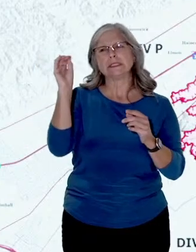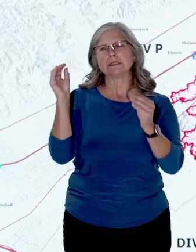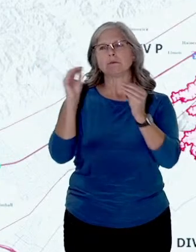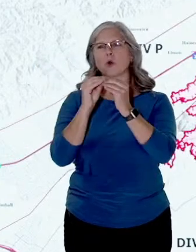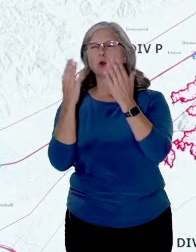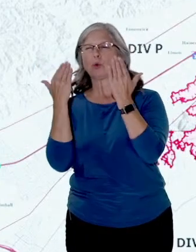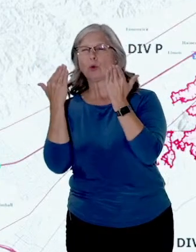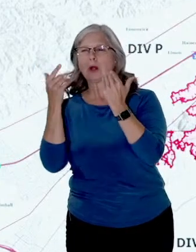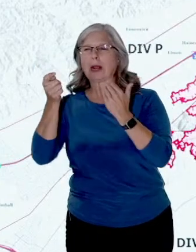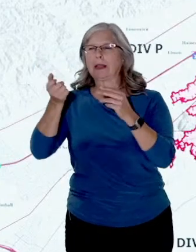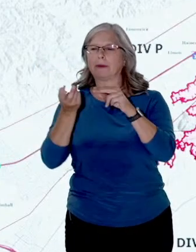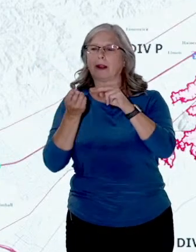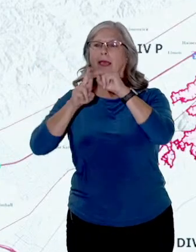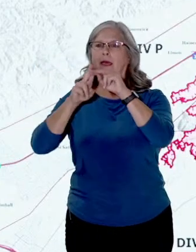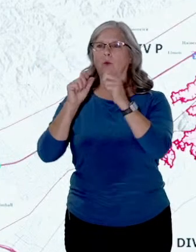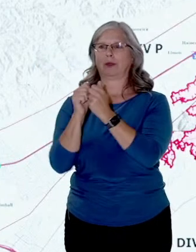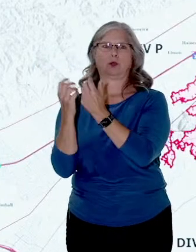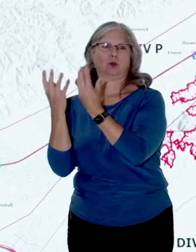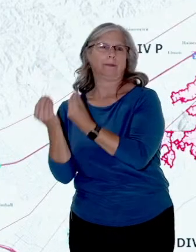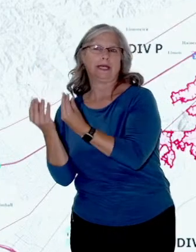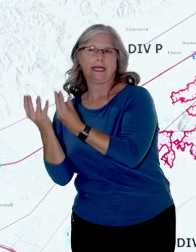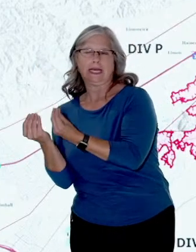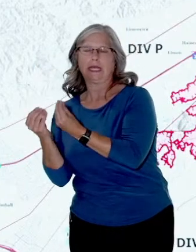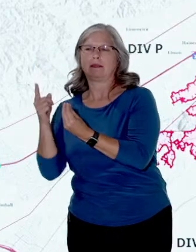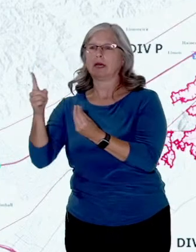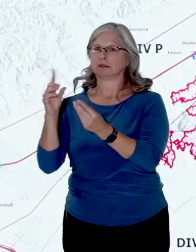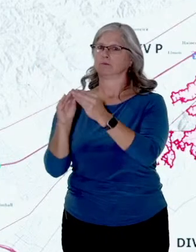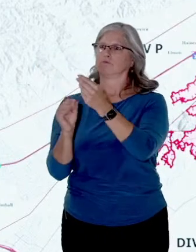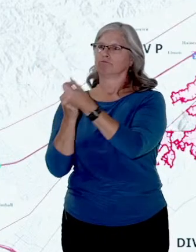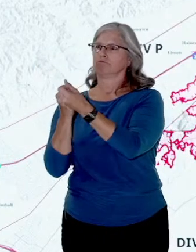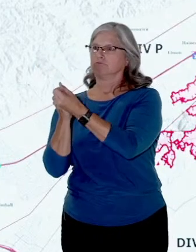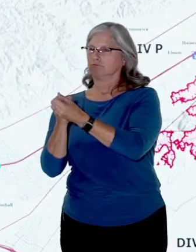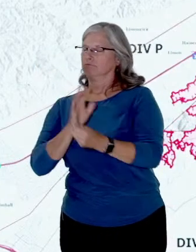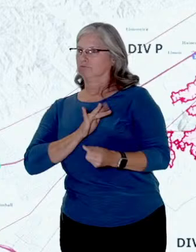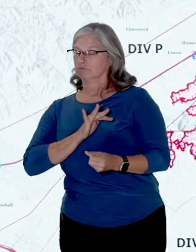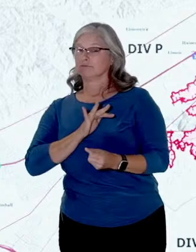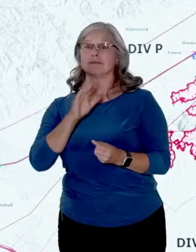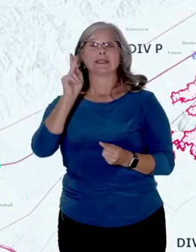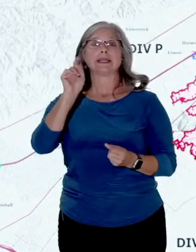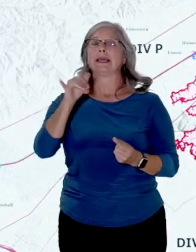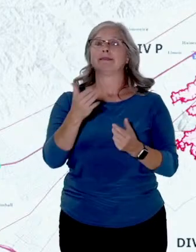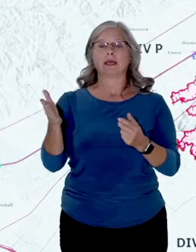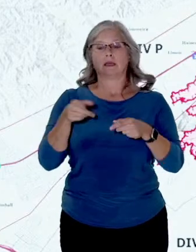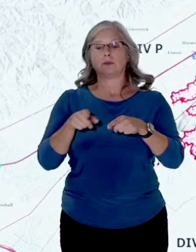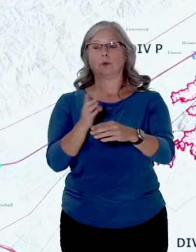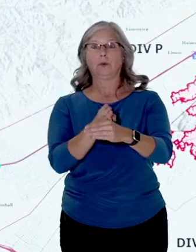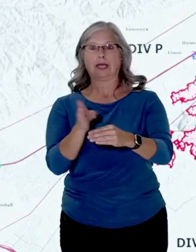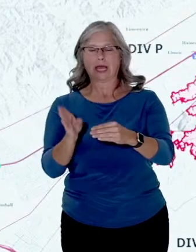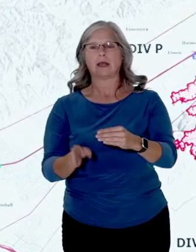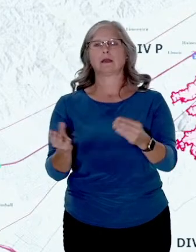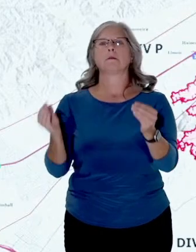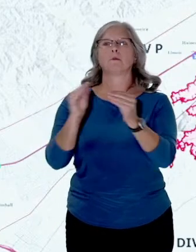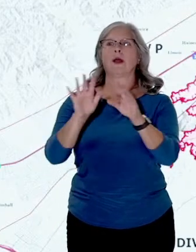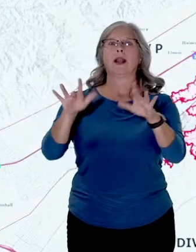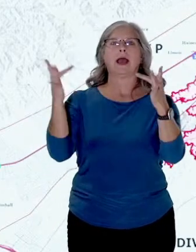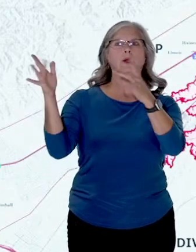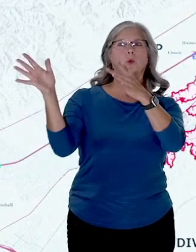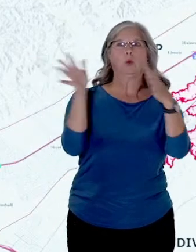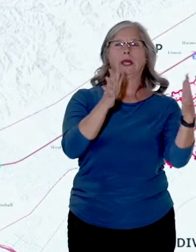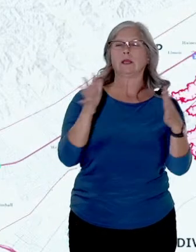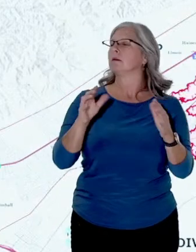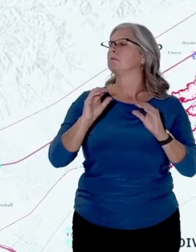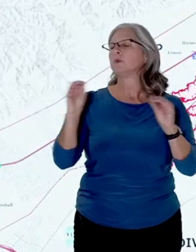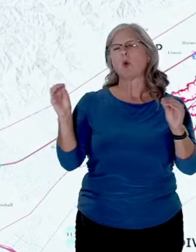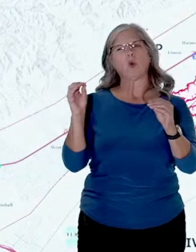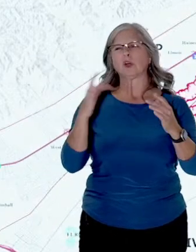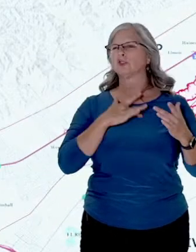and a slight uptick in the humidity. So that's a favorable element. So the key thing through the weekend is lighter winds. No